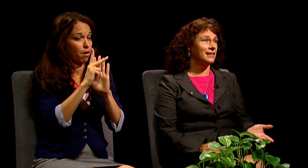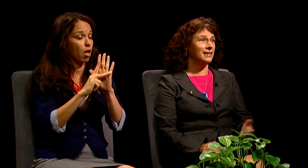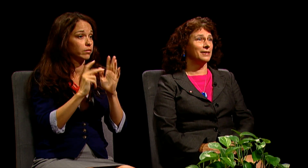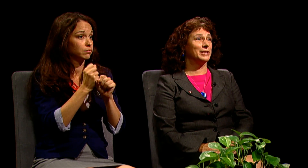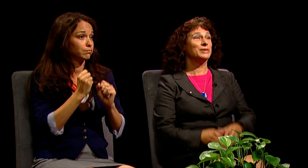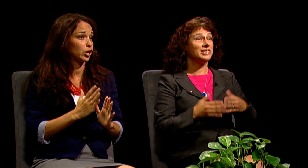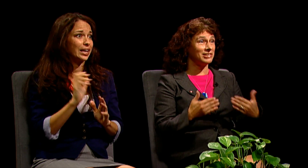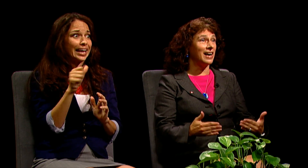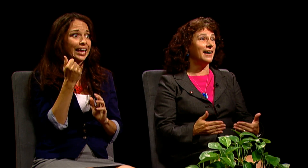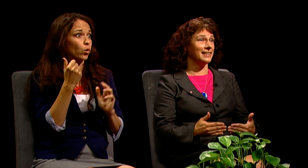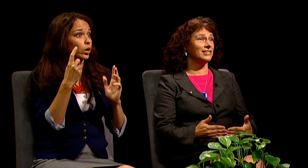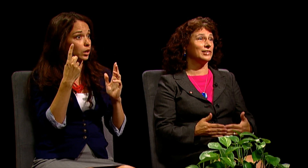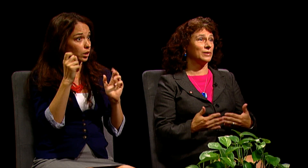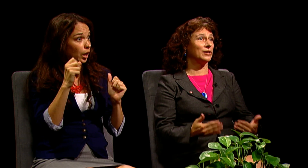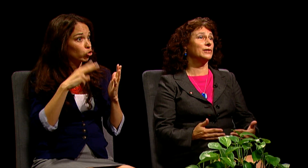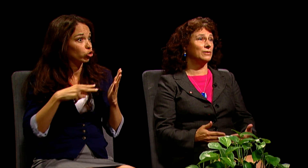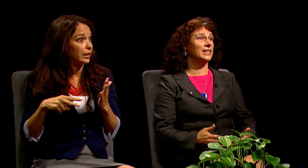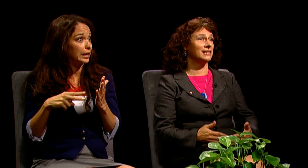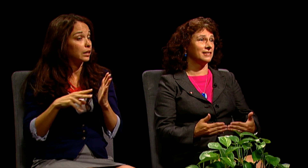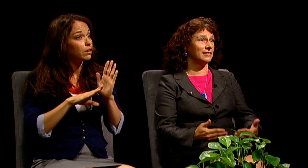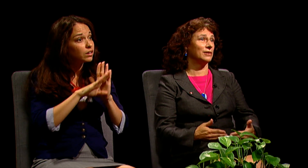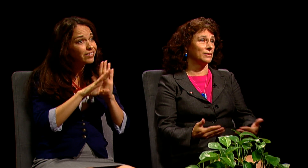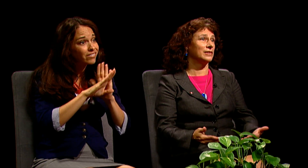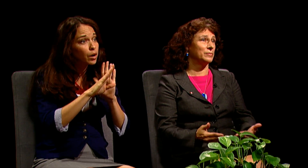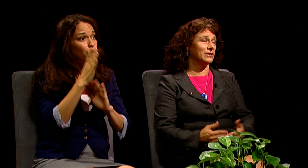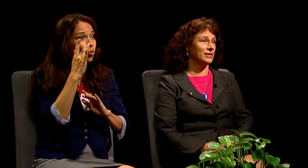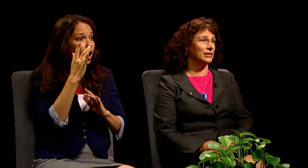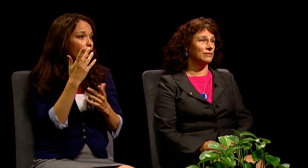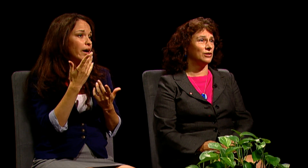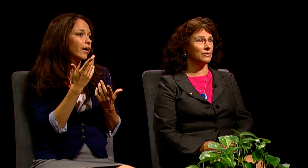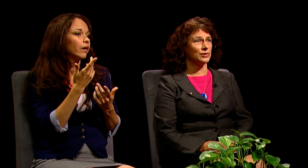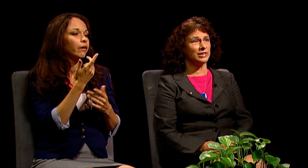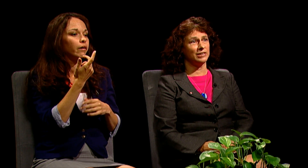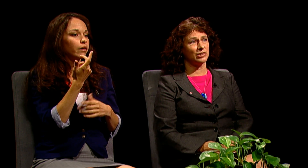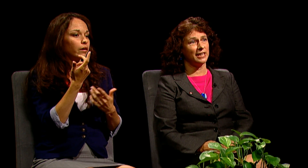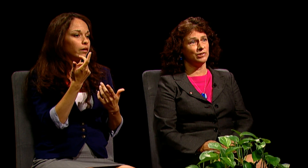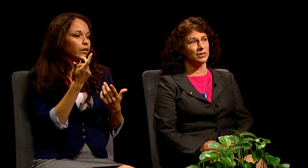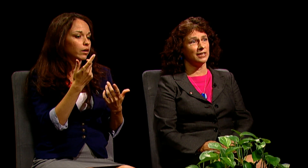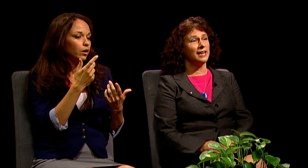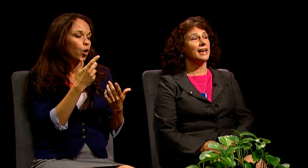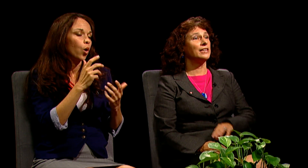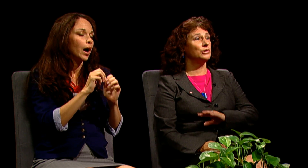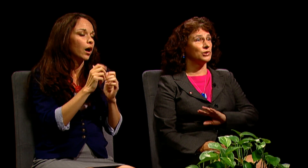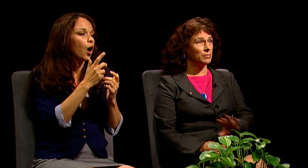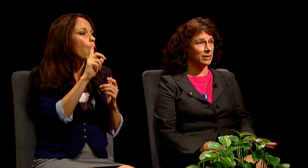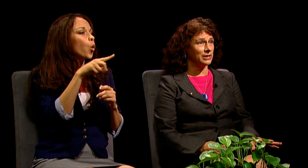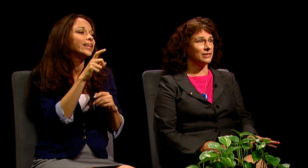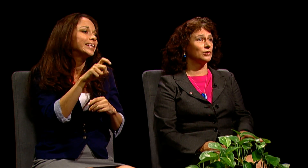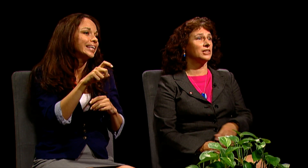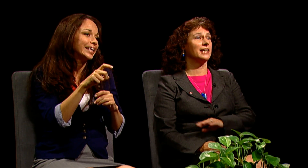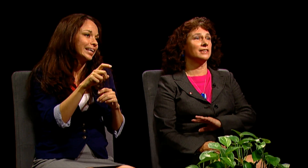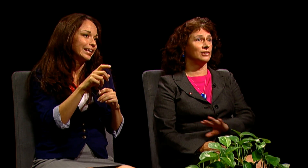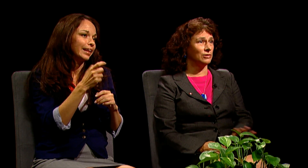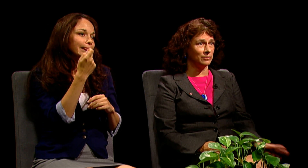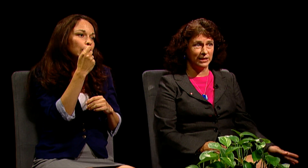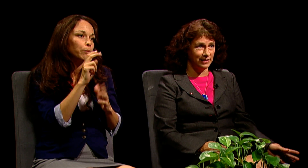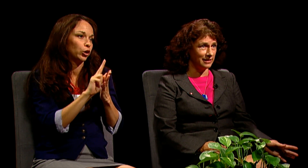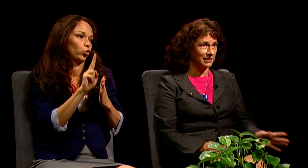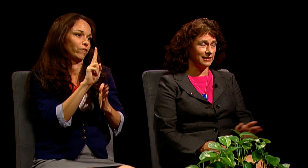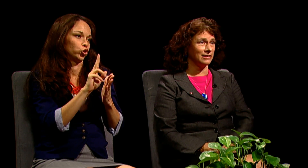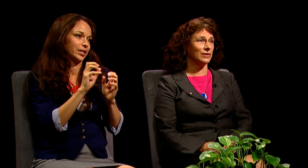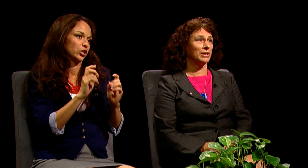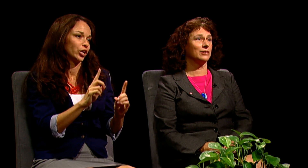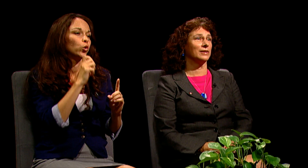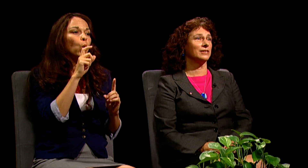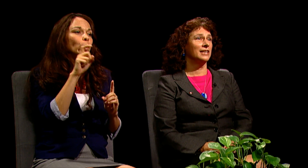read. I mean, it was designed so that all you need is, a little bit of a university education, and you should be able to understand it. You don't need